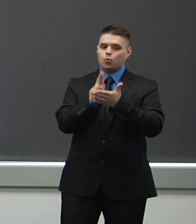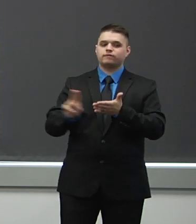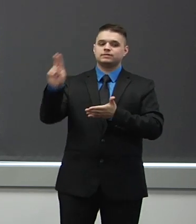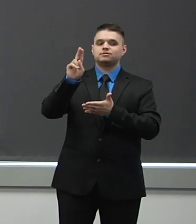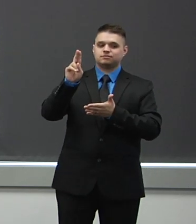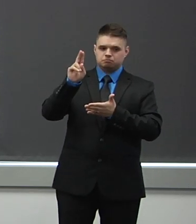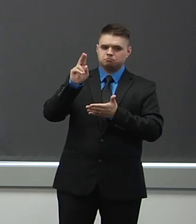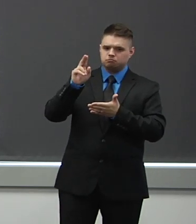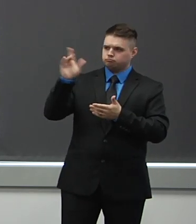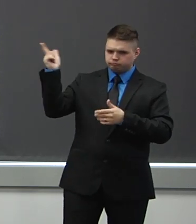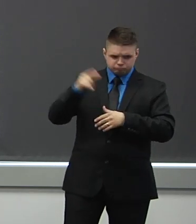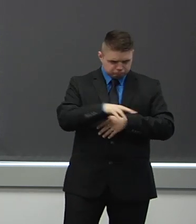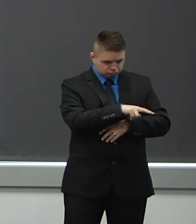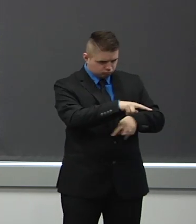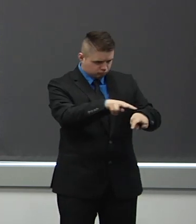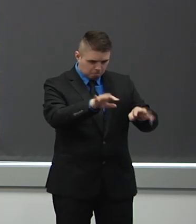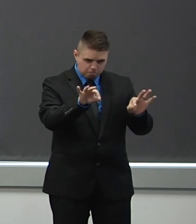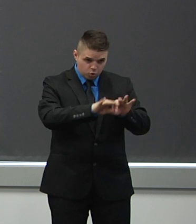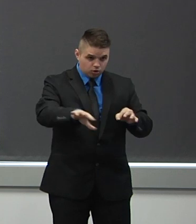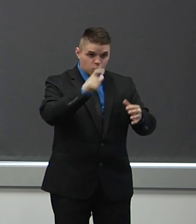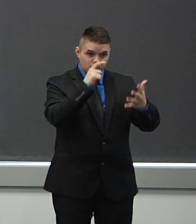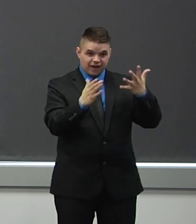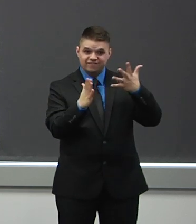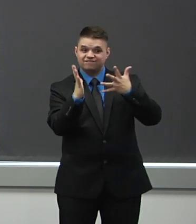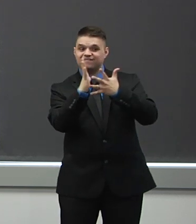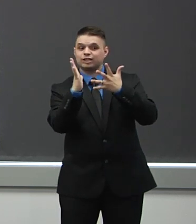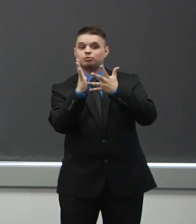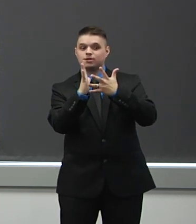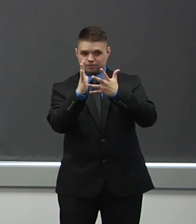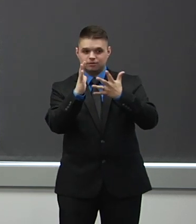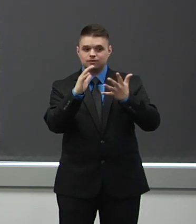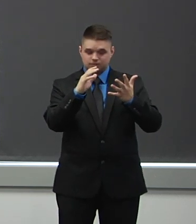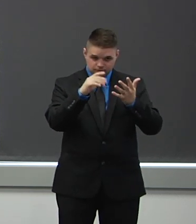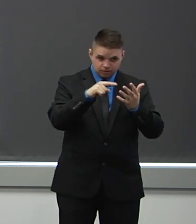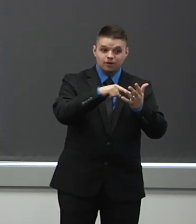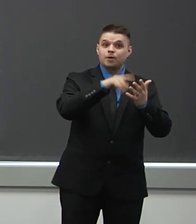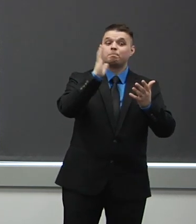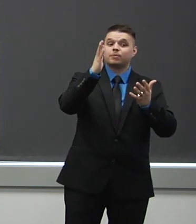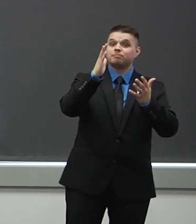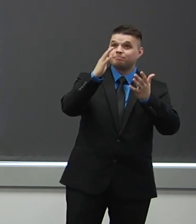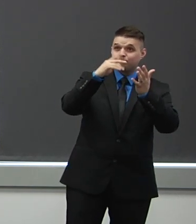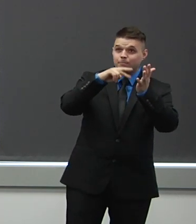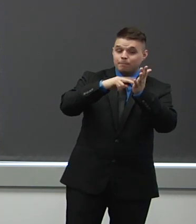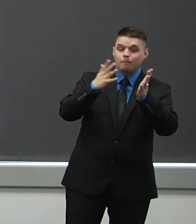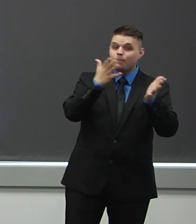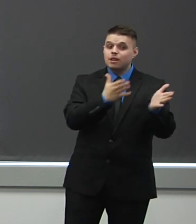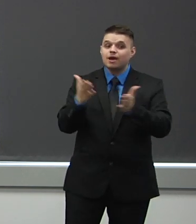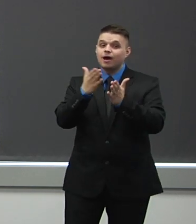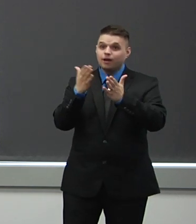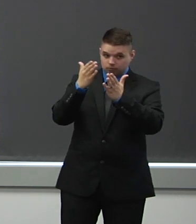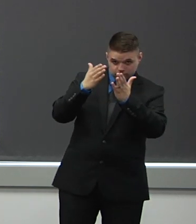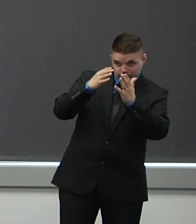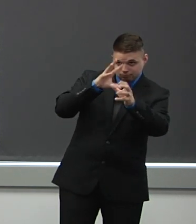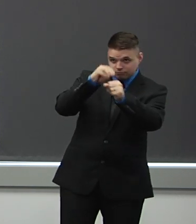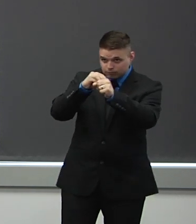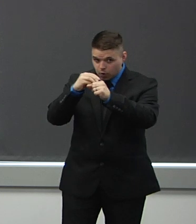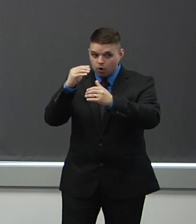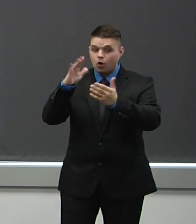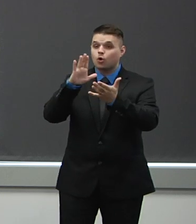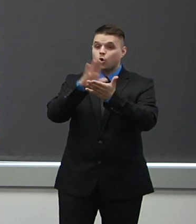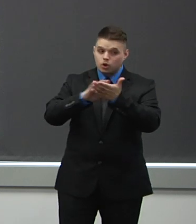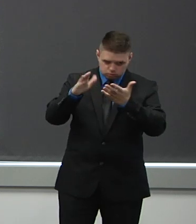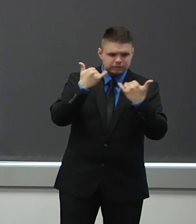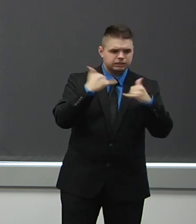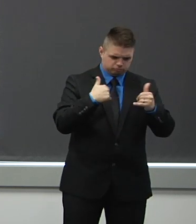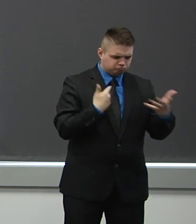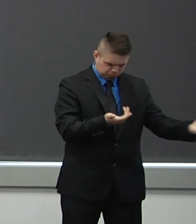freshman students who intend to enroll at our state institutions are considered fairly in light of the